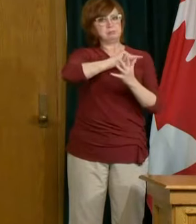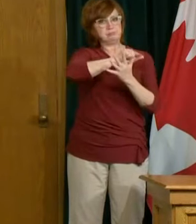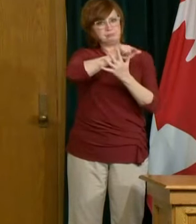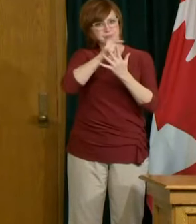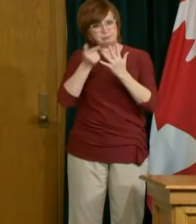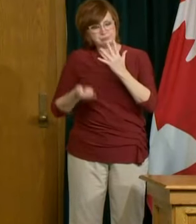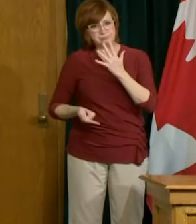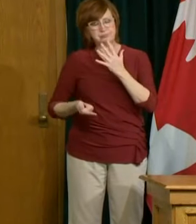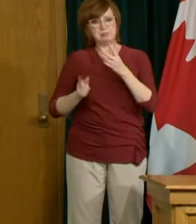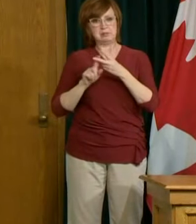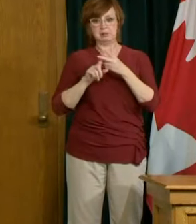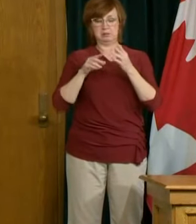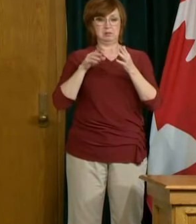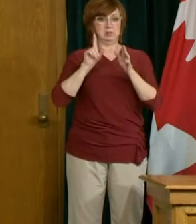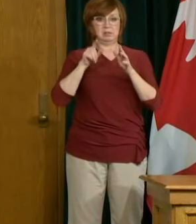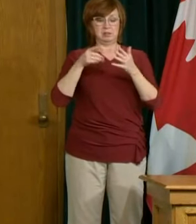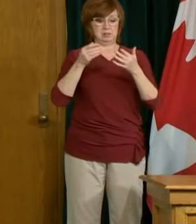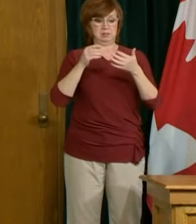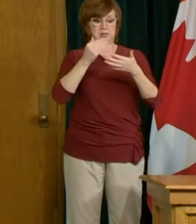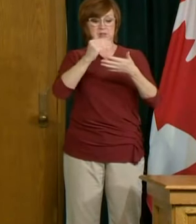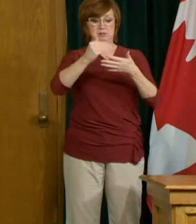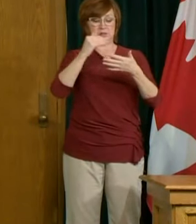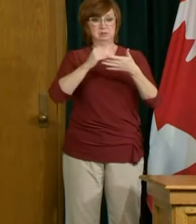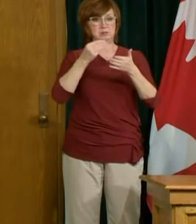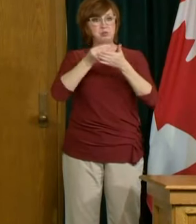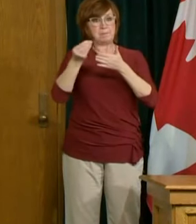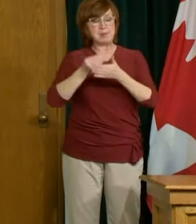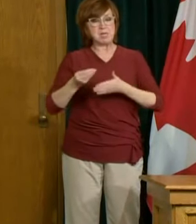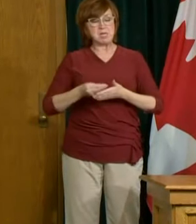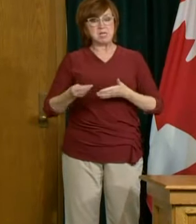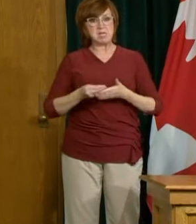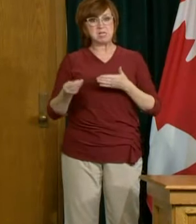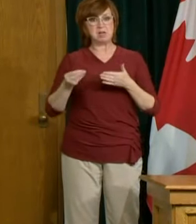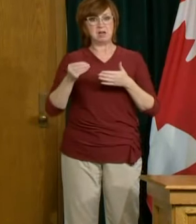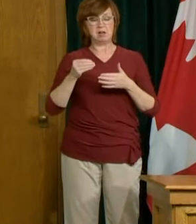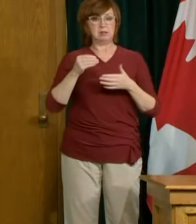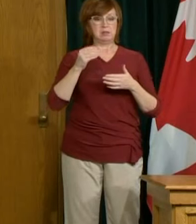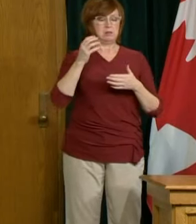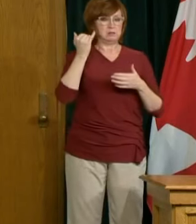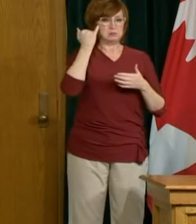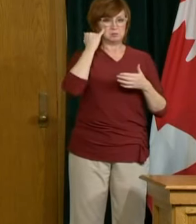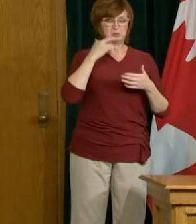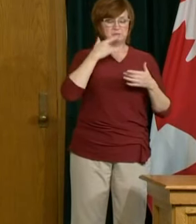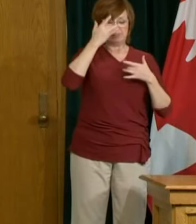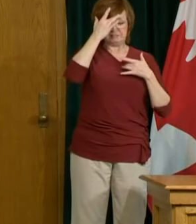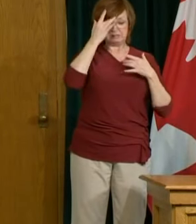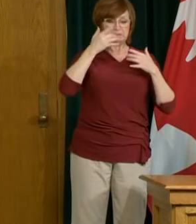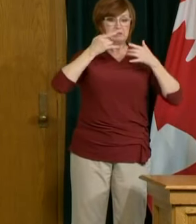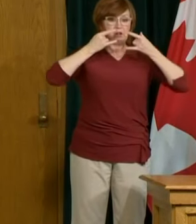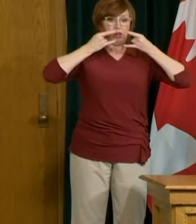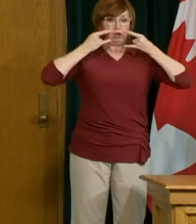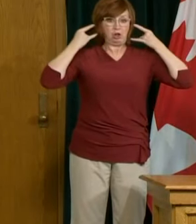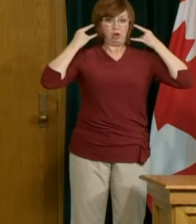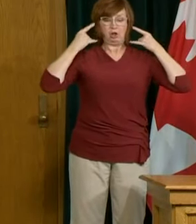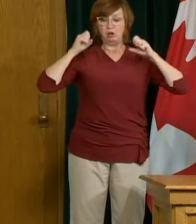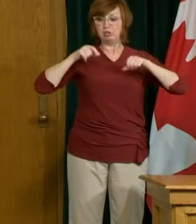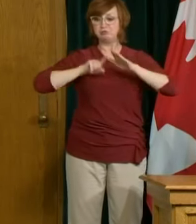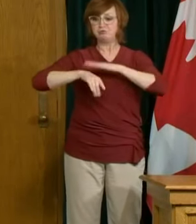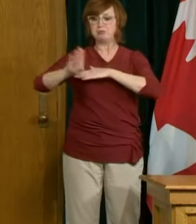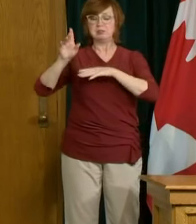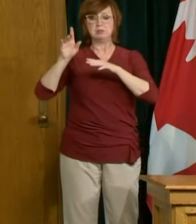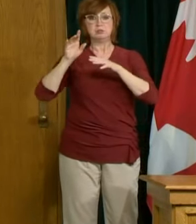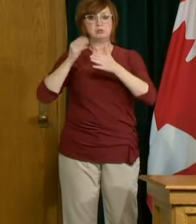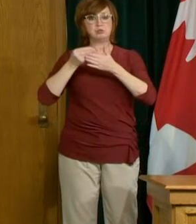going shopping if you're sick, observing that physical distancing. I think that really has to be the way we do things for